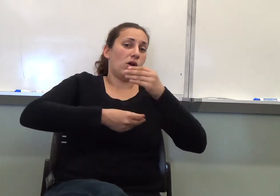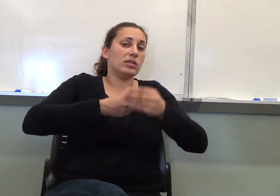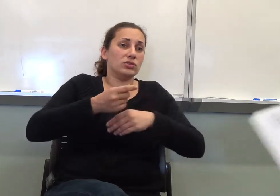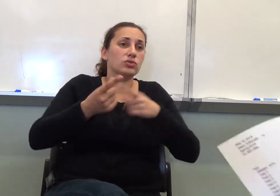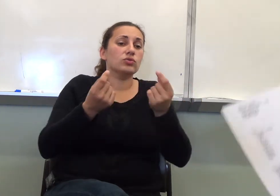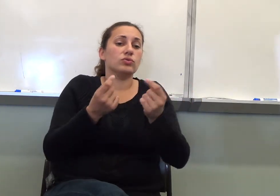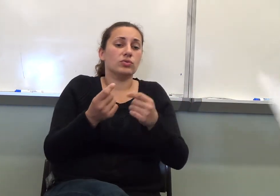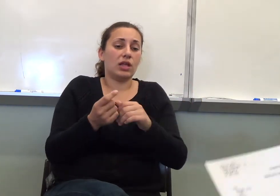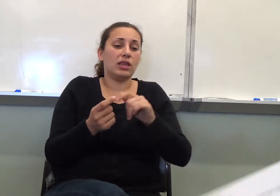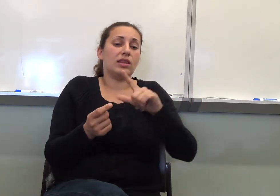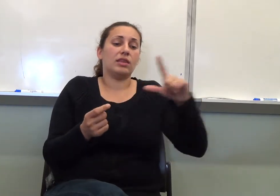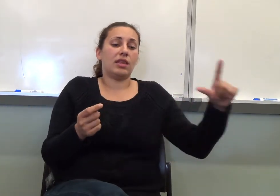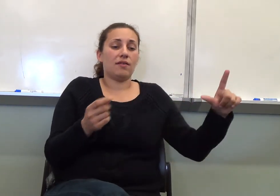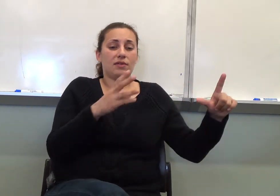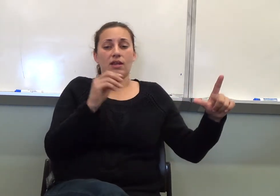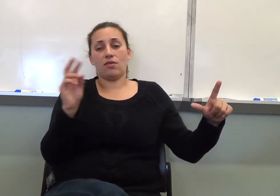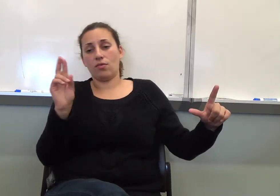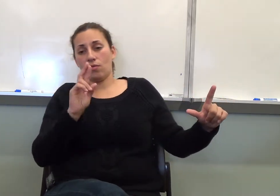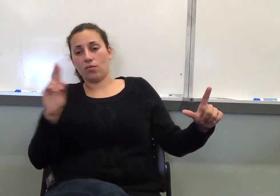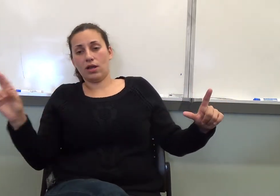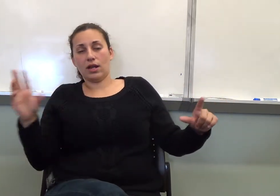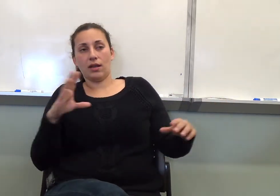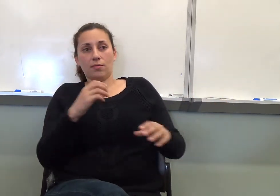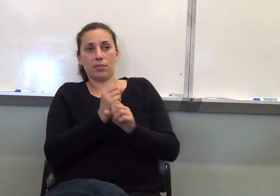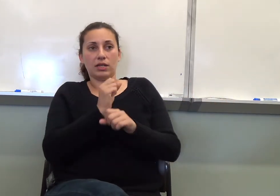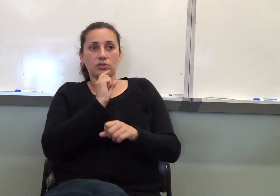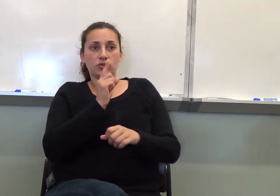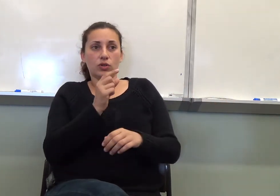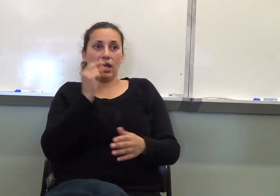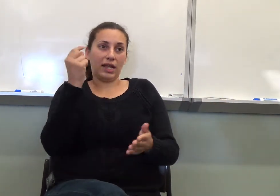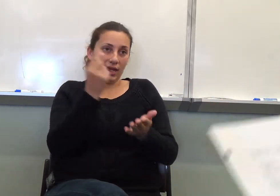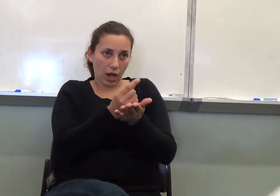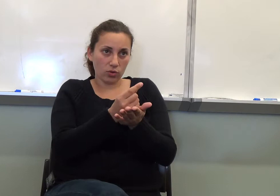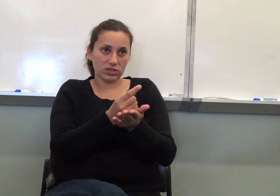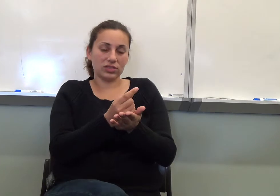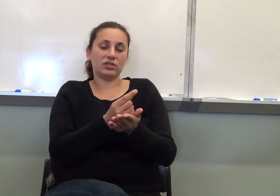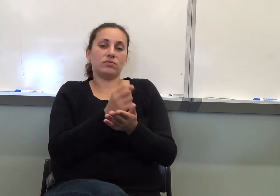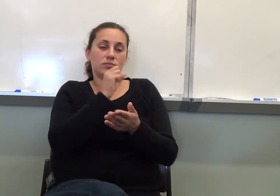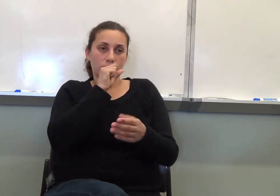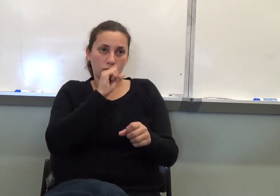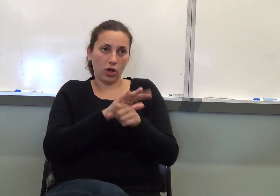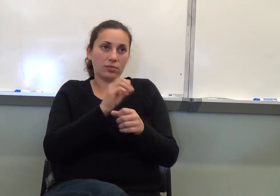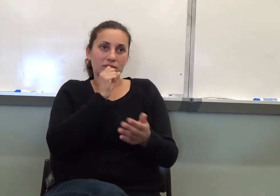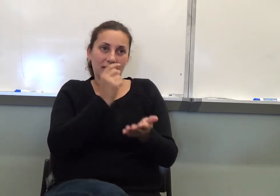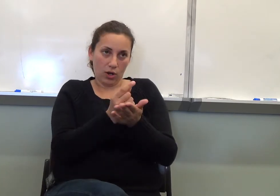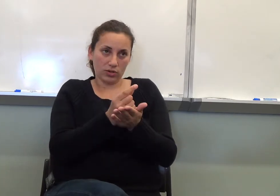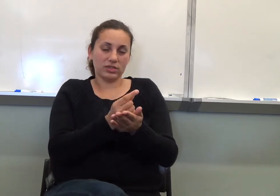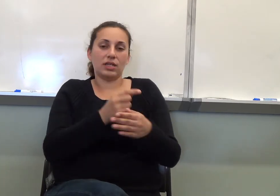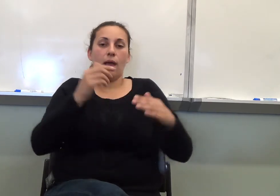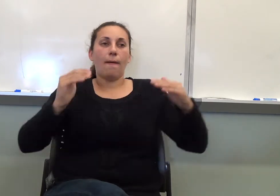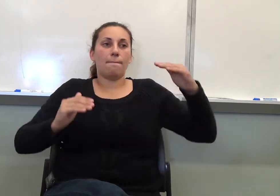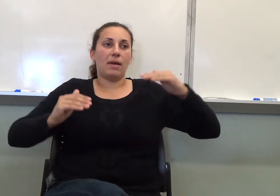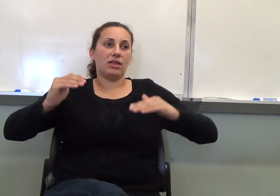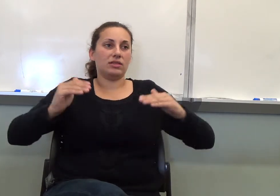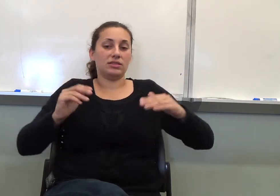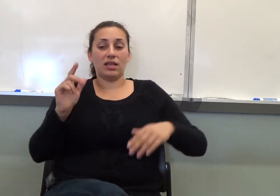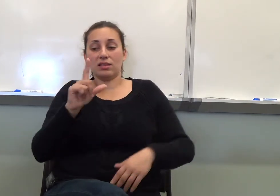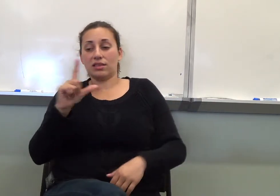side and guarantee balance. Okay? Guaranteed left side and right side are still equal.